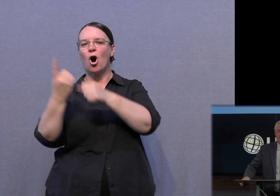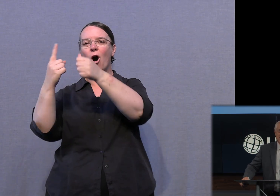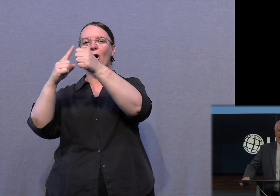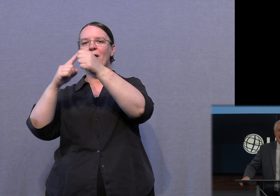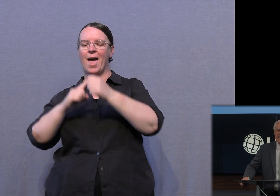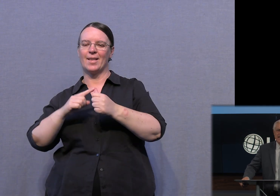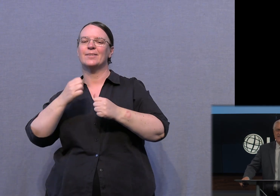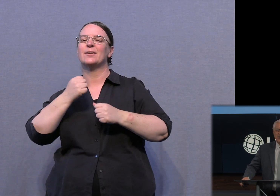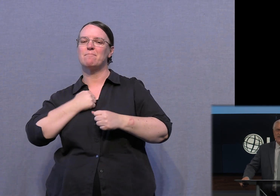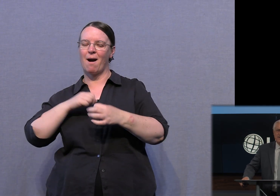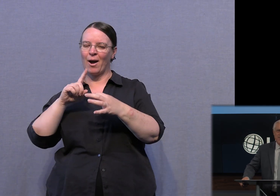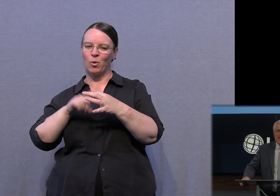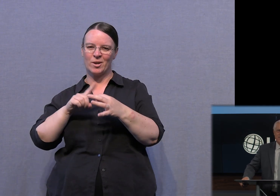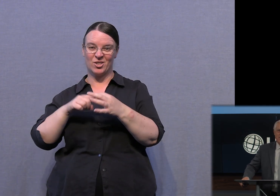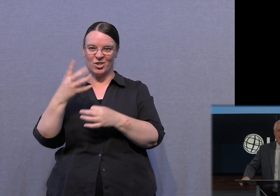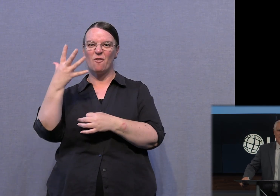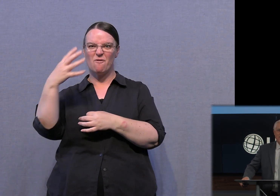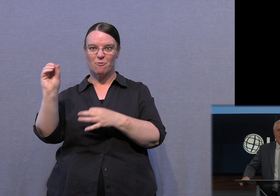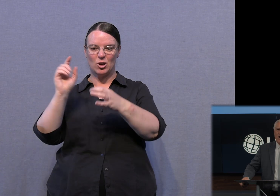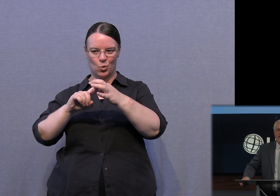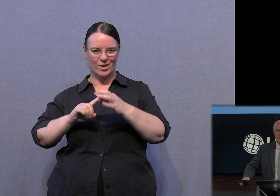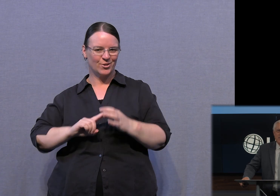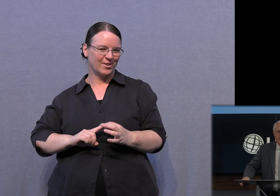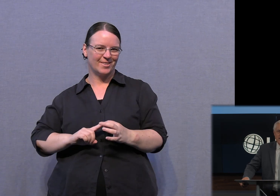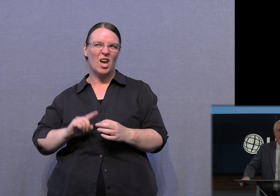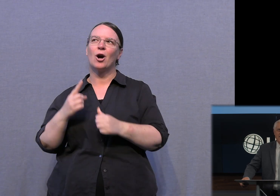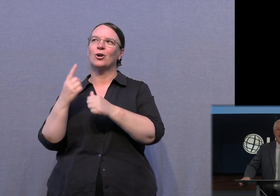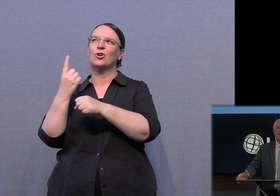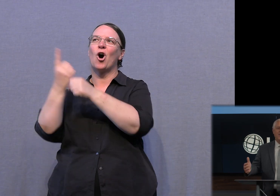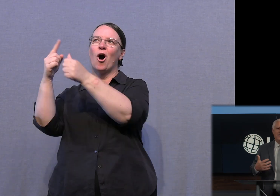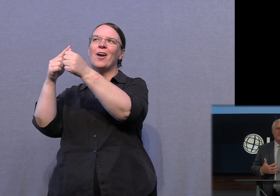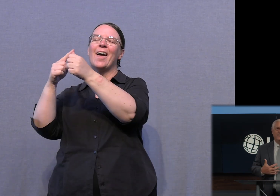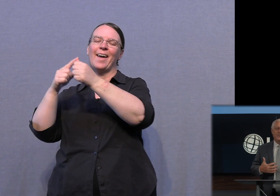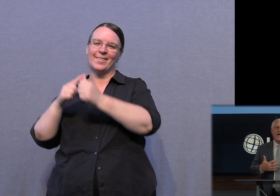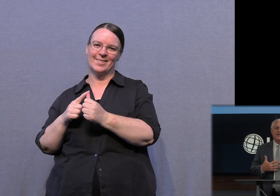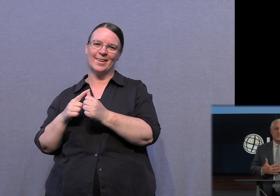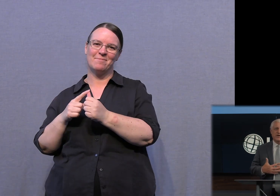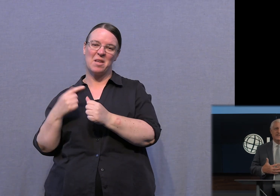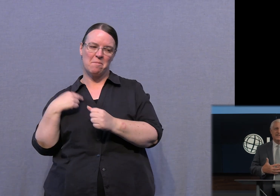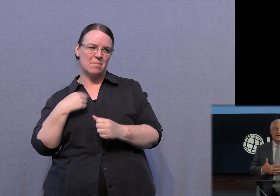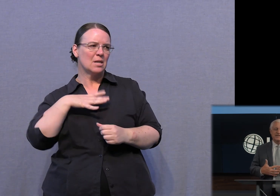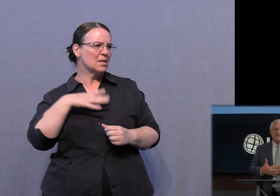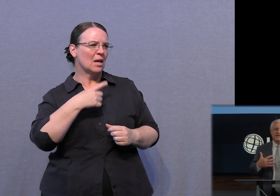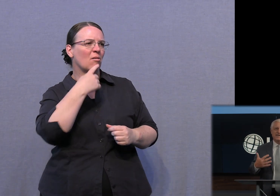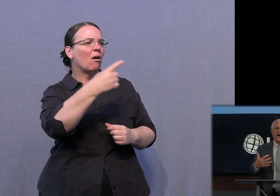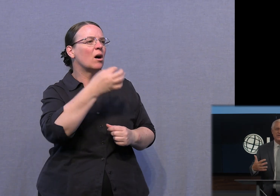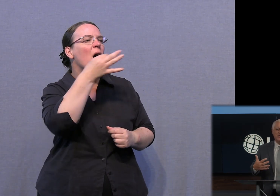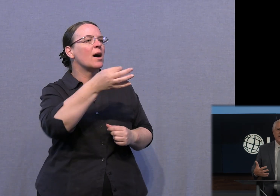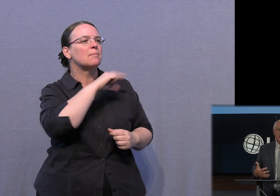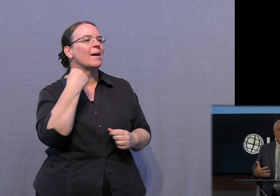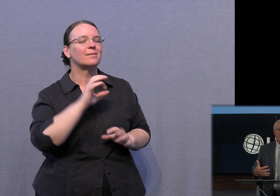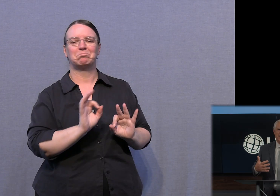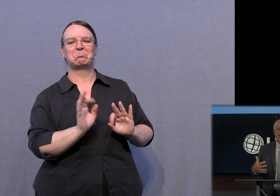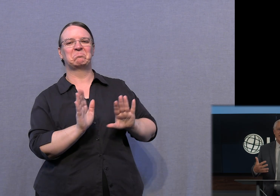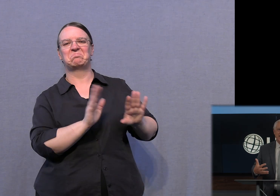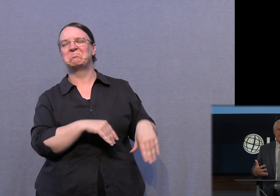questions. I didn't need to talk to the pastor about why I should believe in God. I knew from that experience that God is